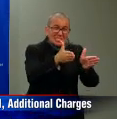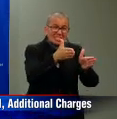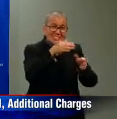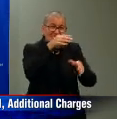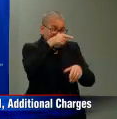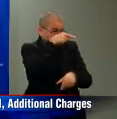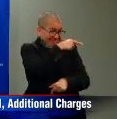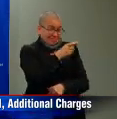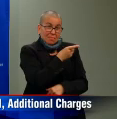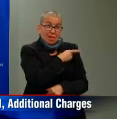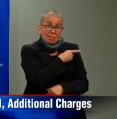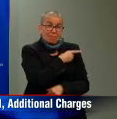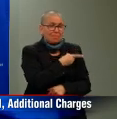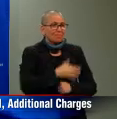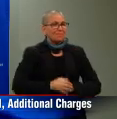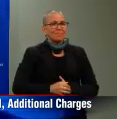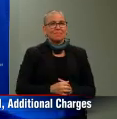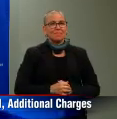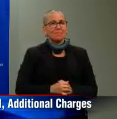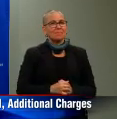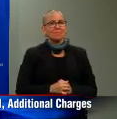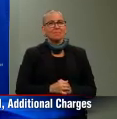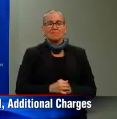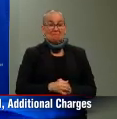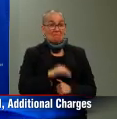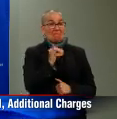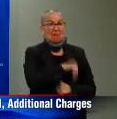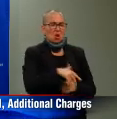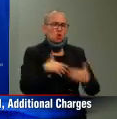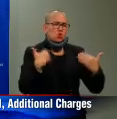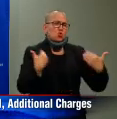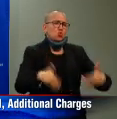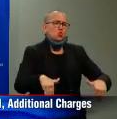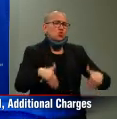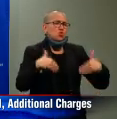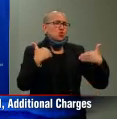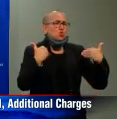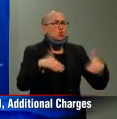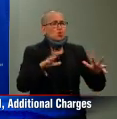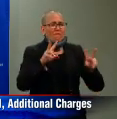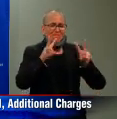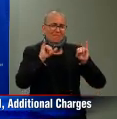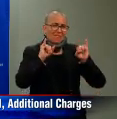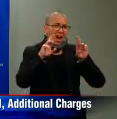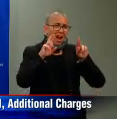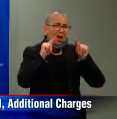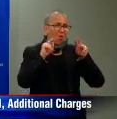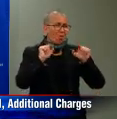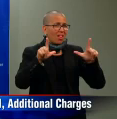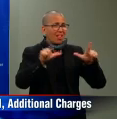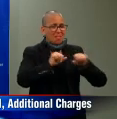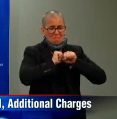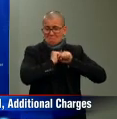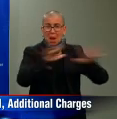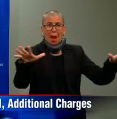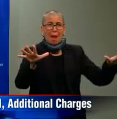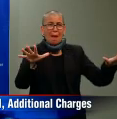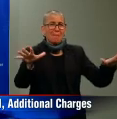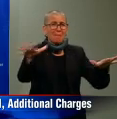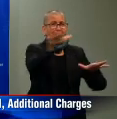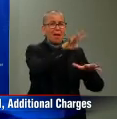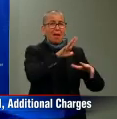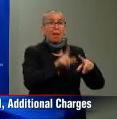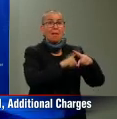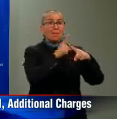here, because as this exploded across the United States and the world, it's very clear that there's a lot more to